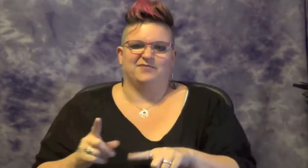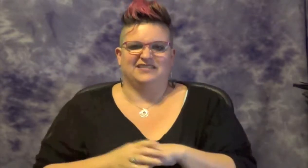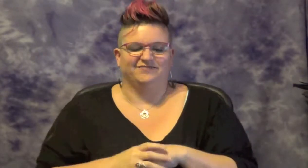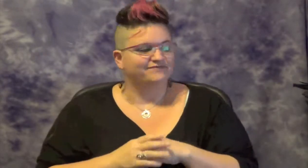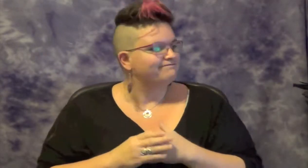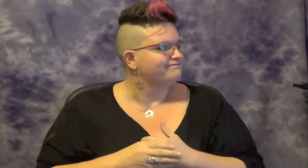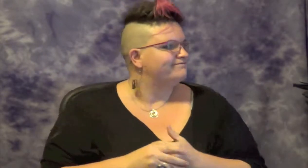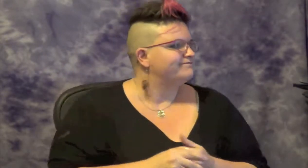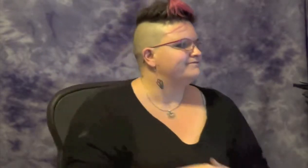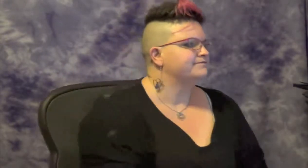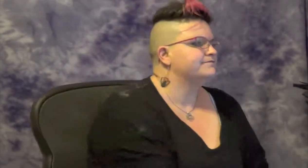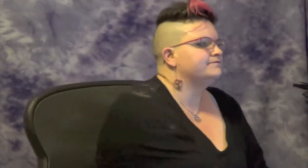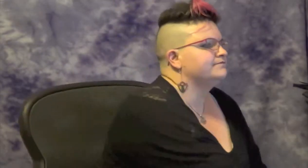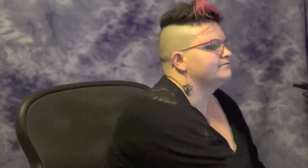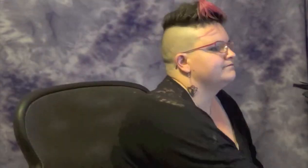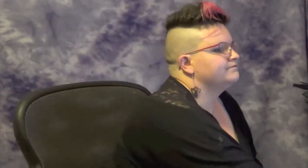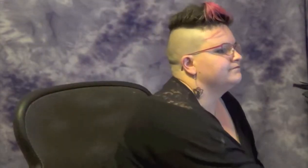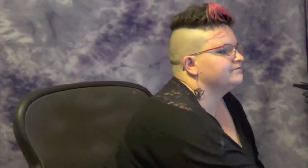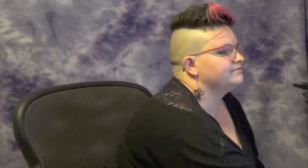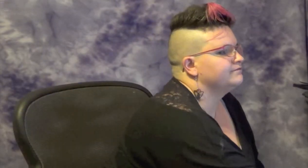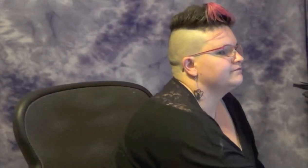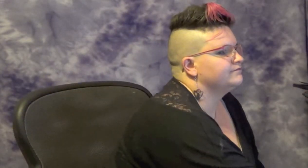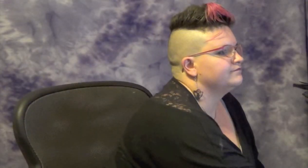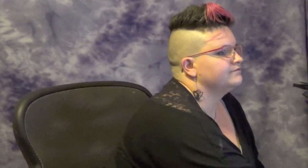This occurs, unfortunately, in the deaf community.